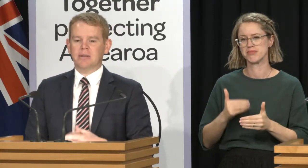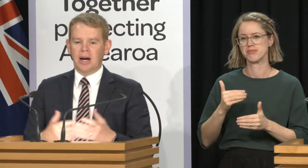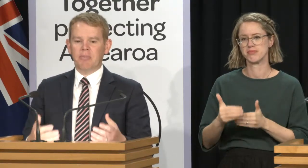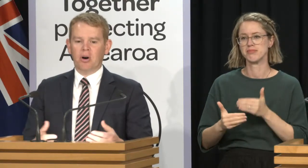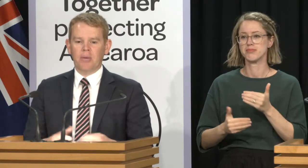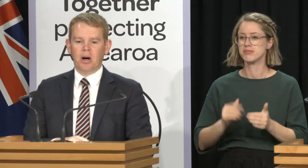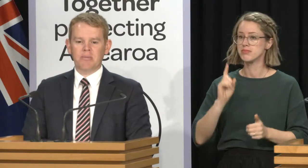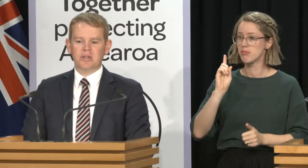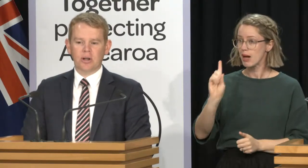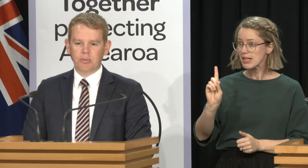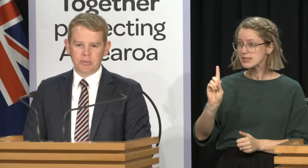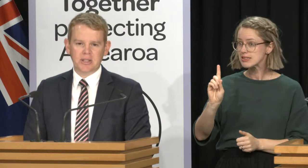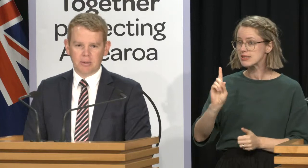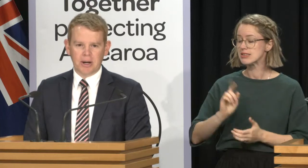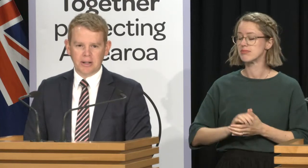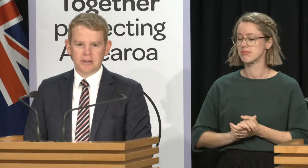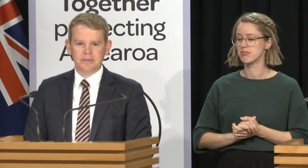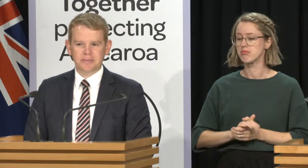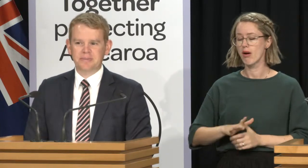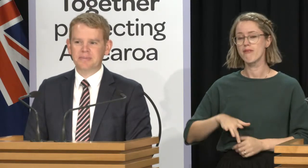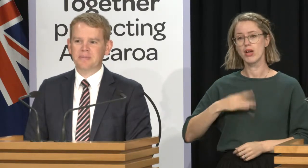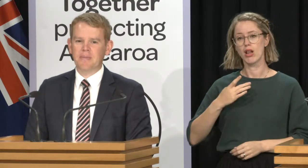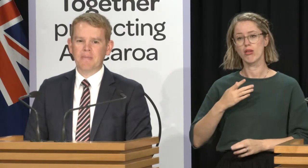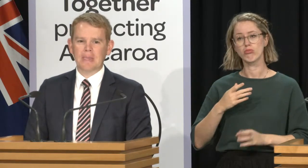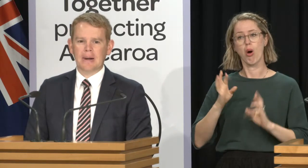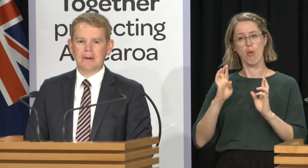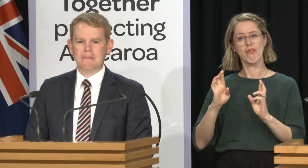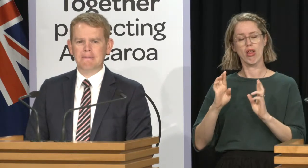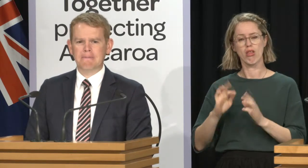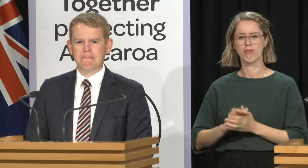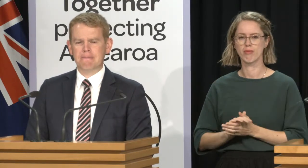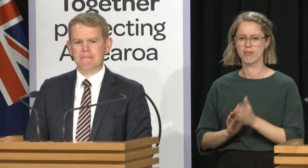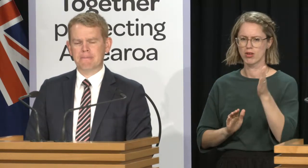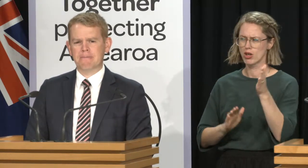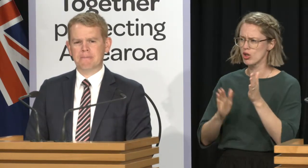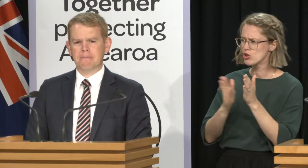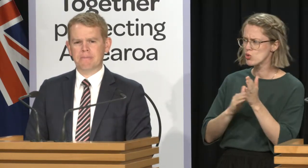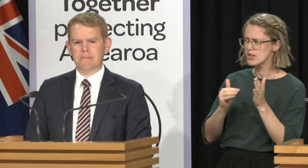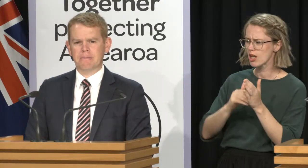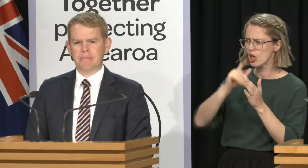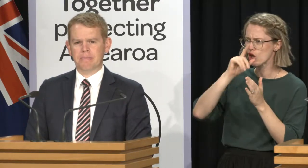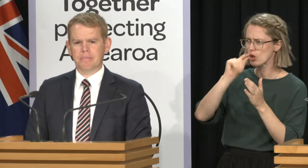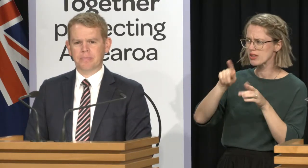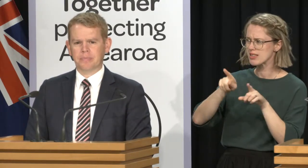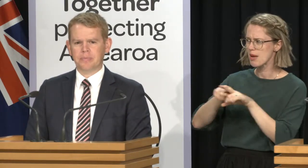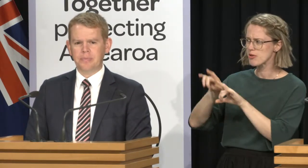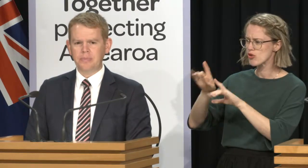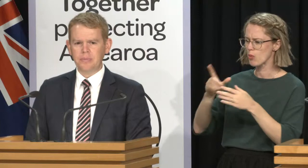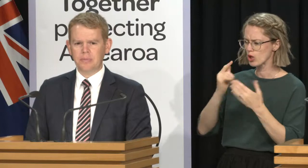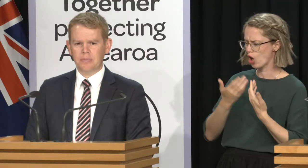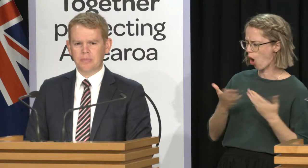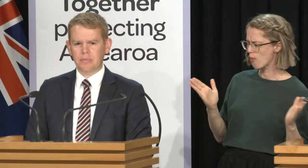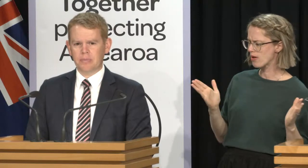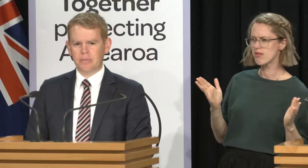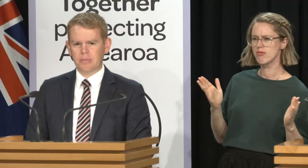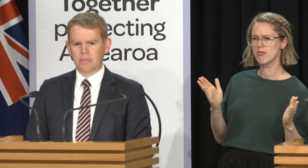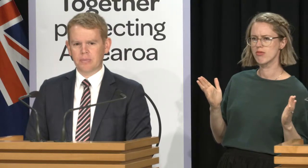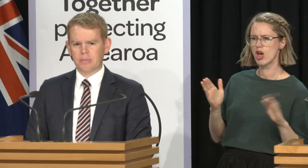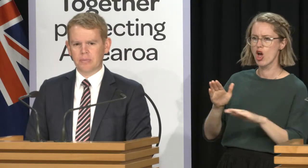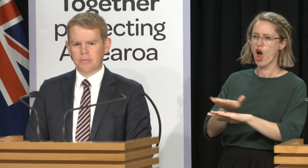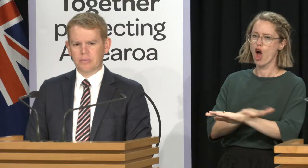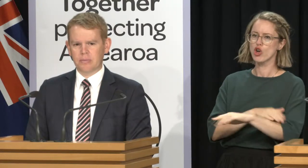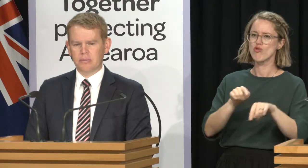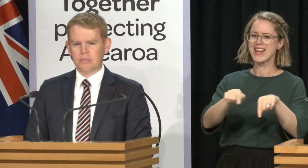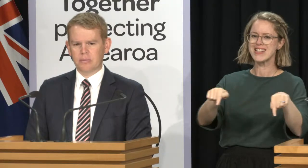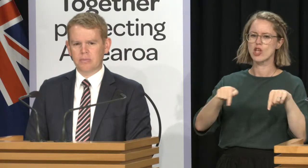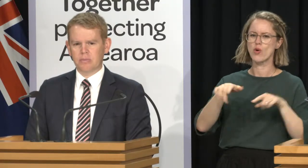but I'm still optimistic about it. New Zealand could do the same way as Australia tomorrow. It could open a green zone and close